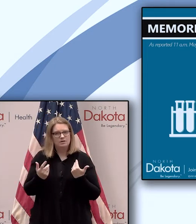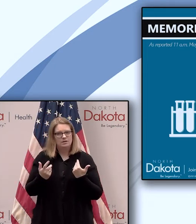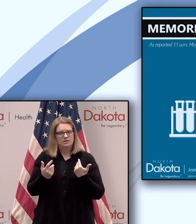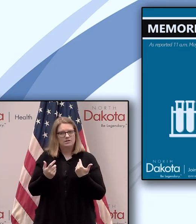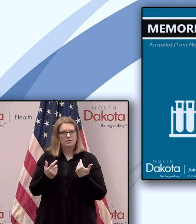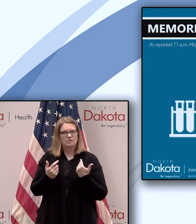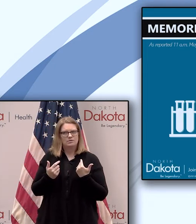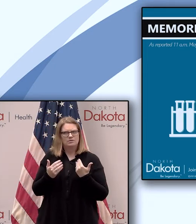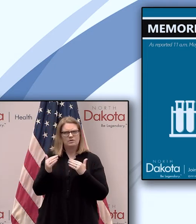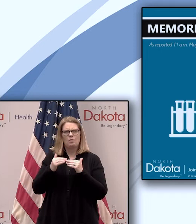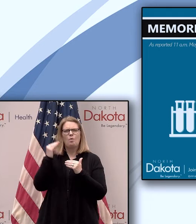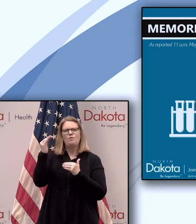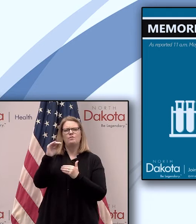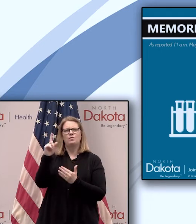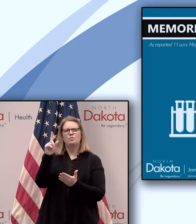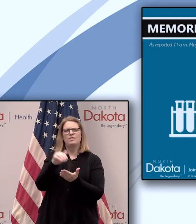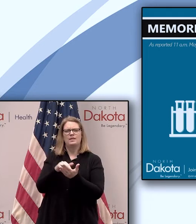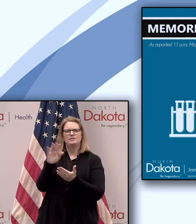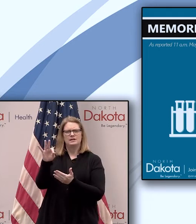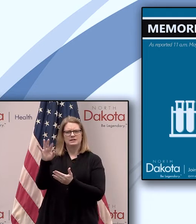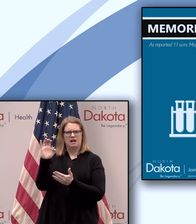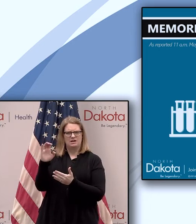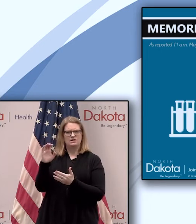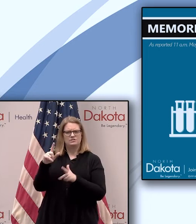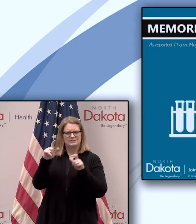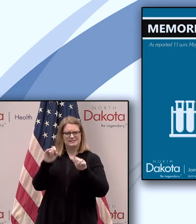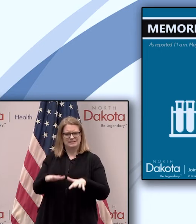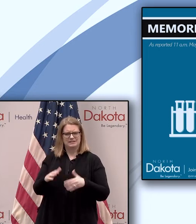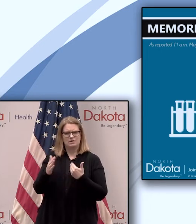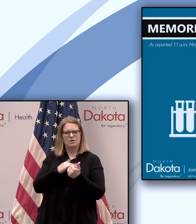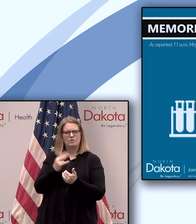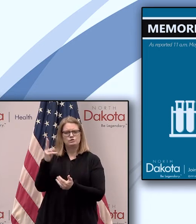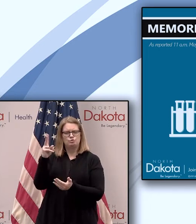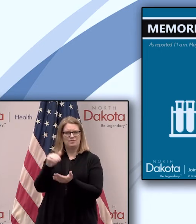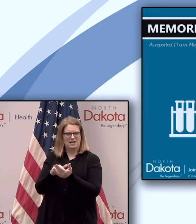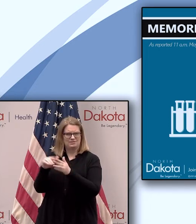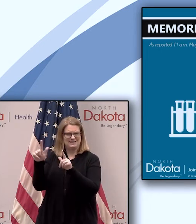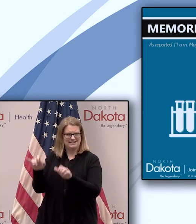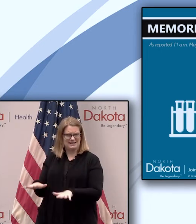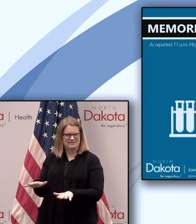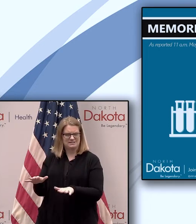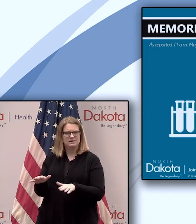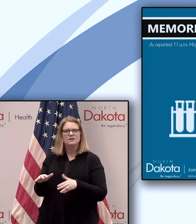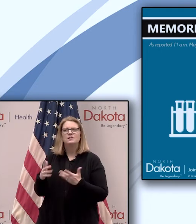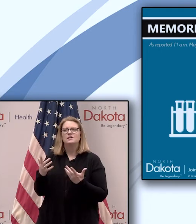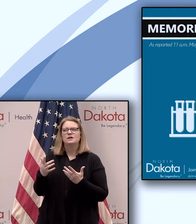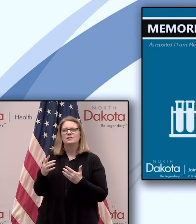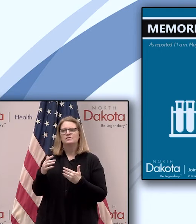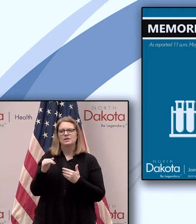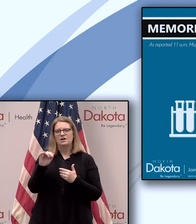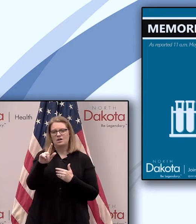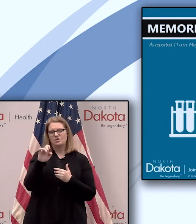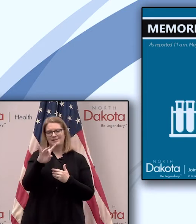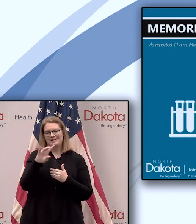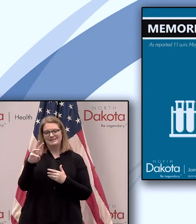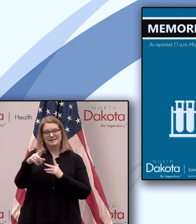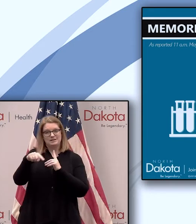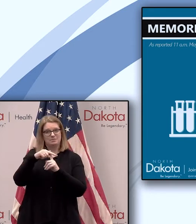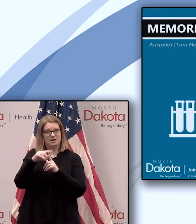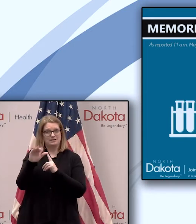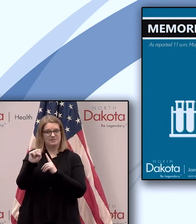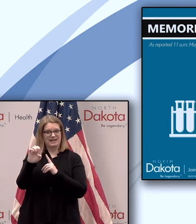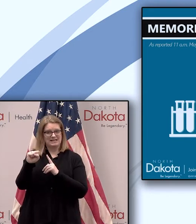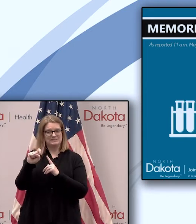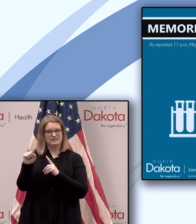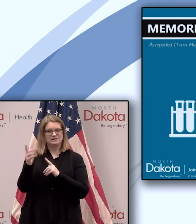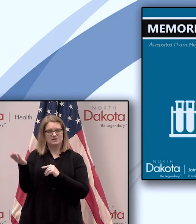It's about over 1,900 on average per day testing, close to 2,000. And of the 186 positive cases this